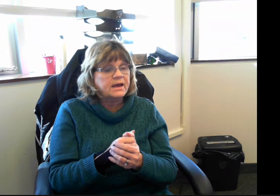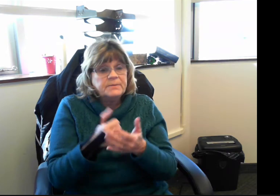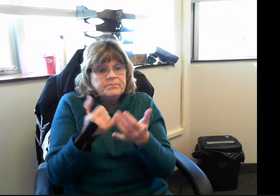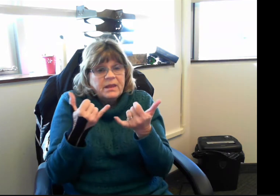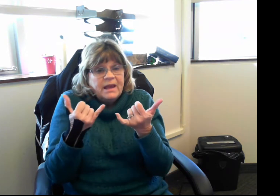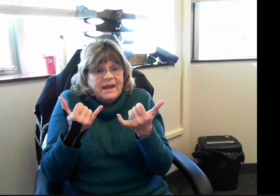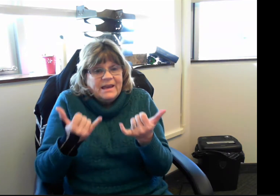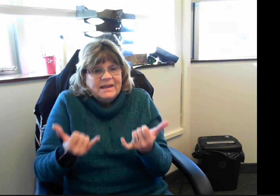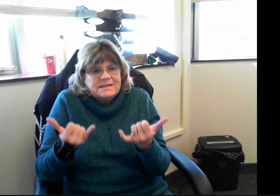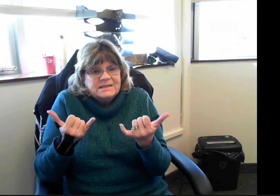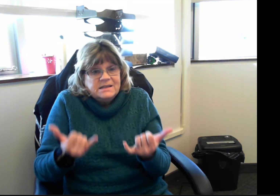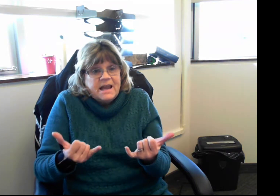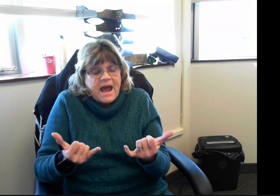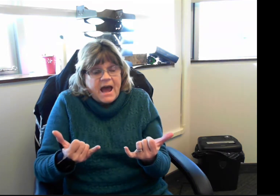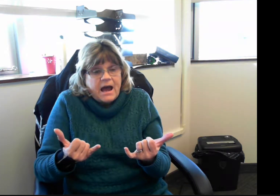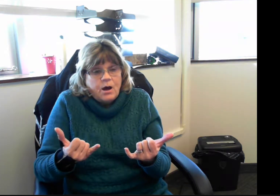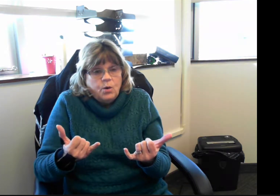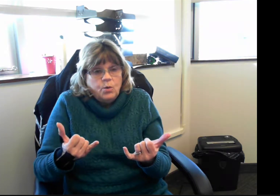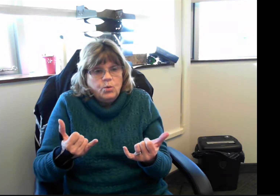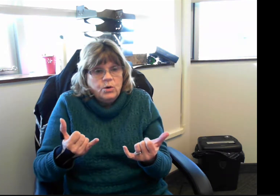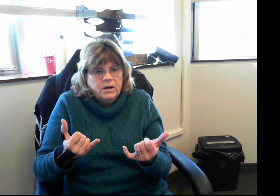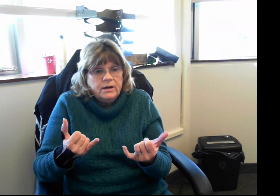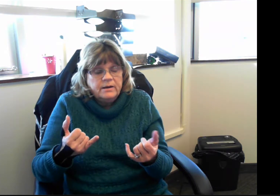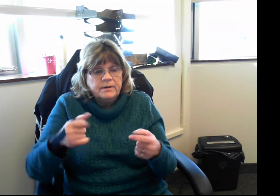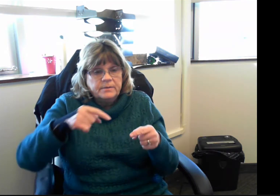Okay, it is now